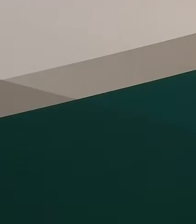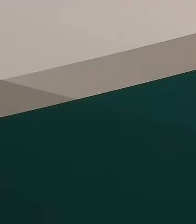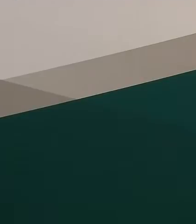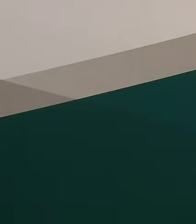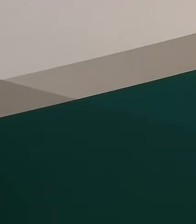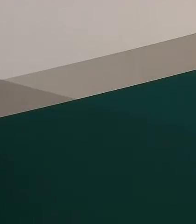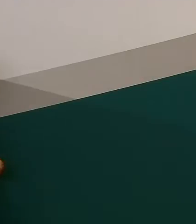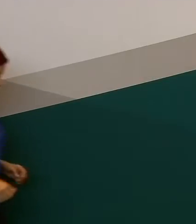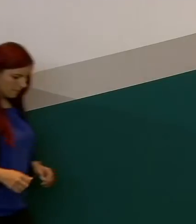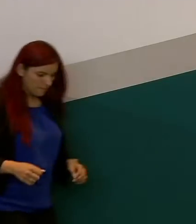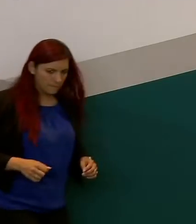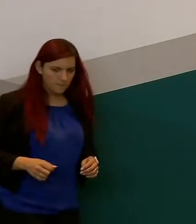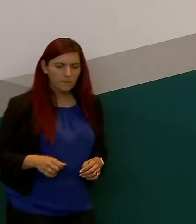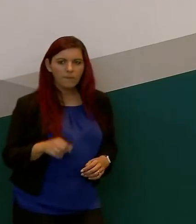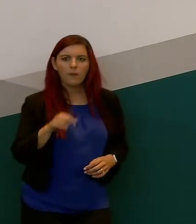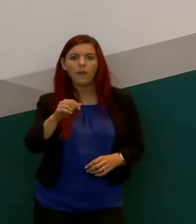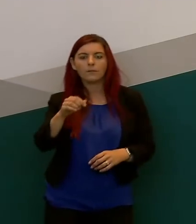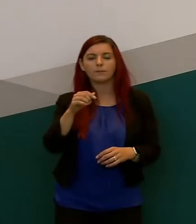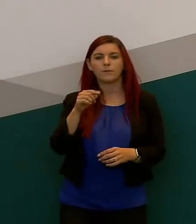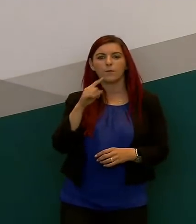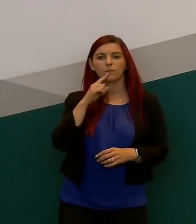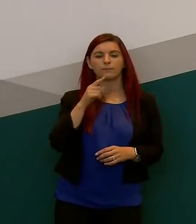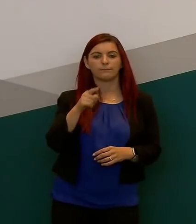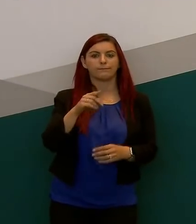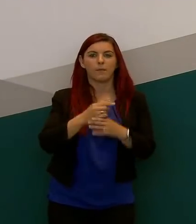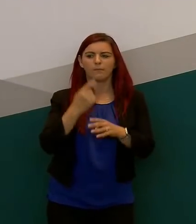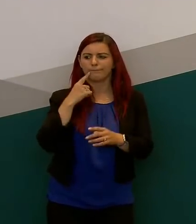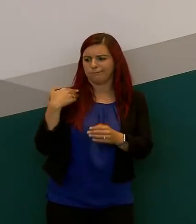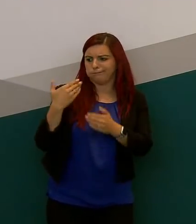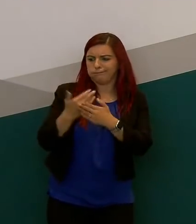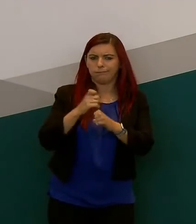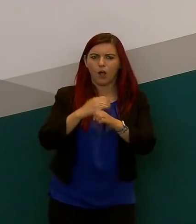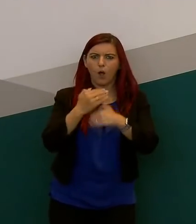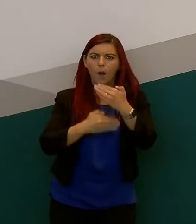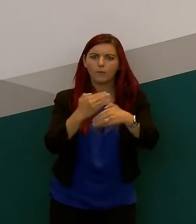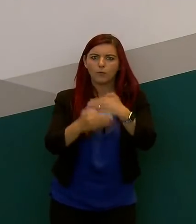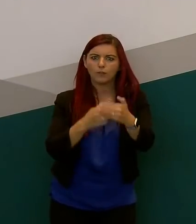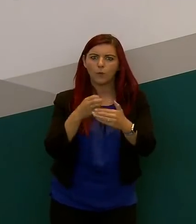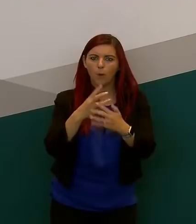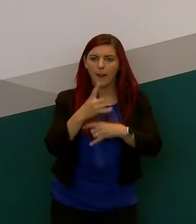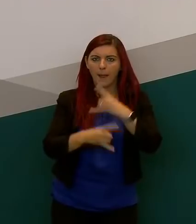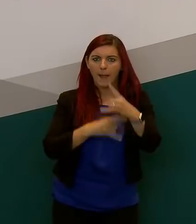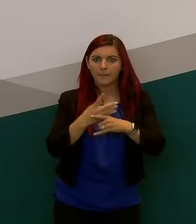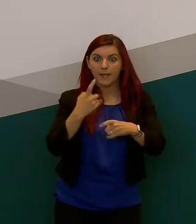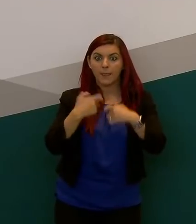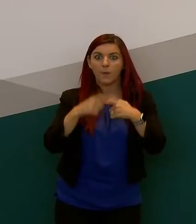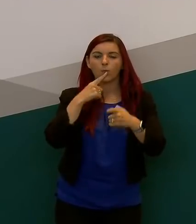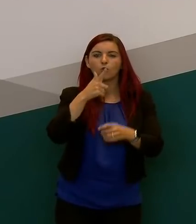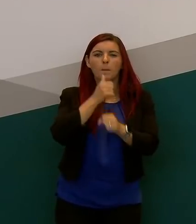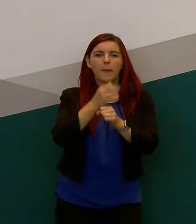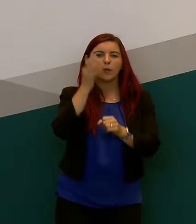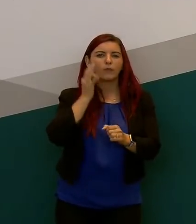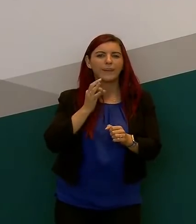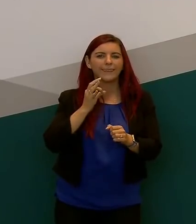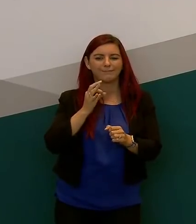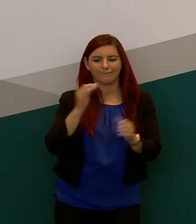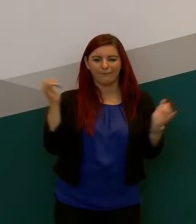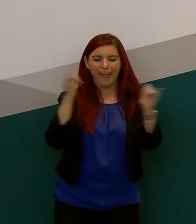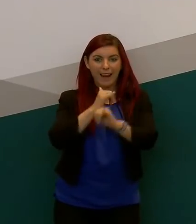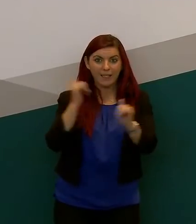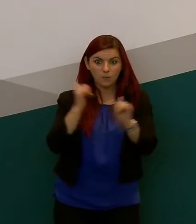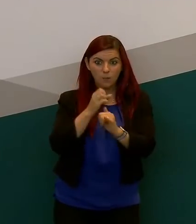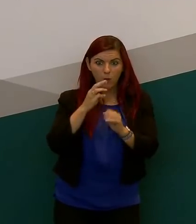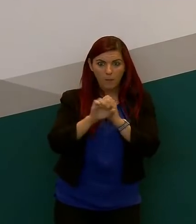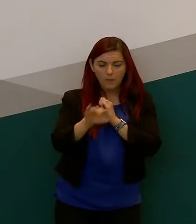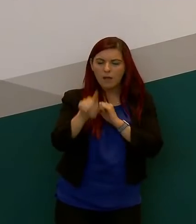think there's any point in doing that because, like, the green list will become operational at a point and there will be countries on that list, and that's the one that we'll focus on. And just it'll